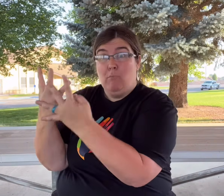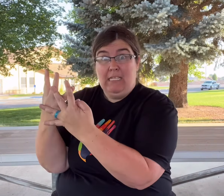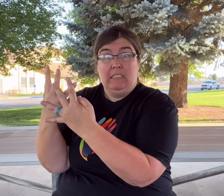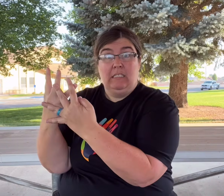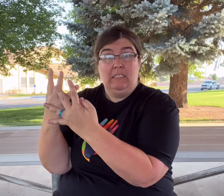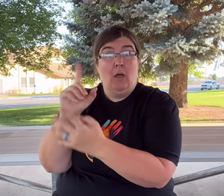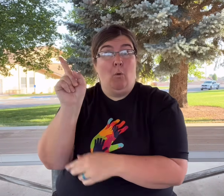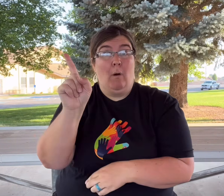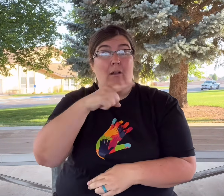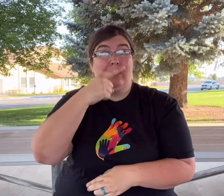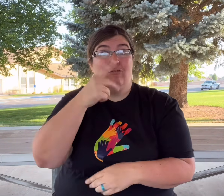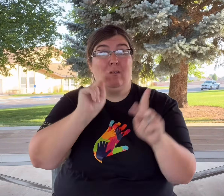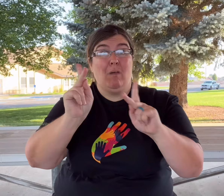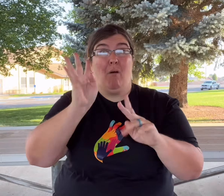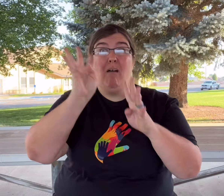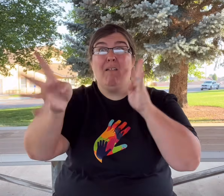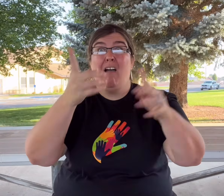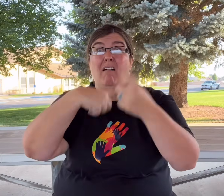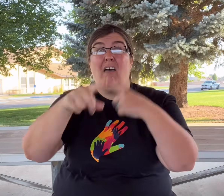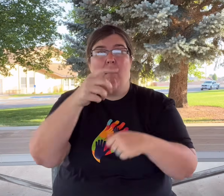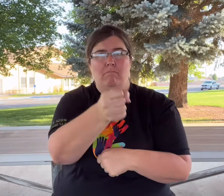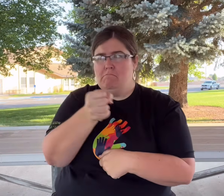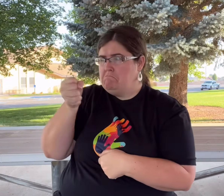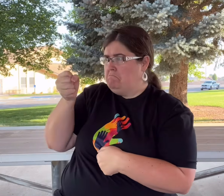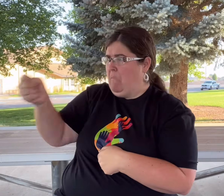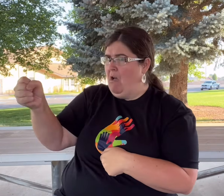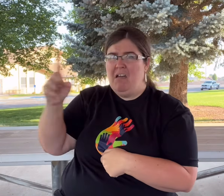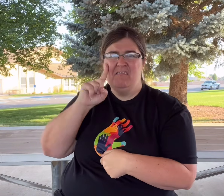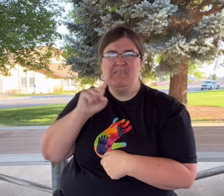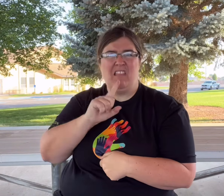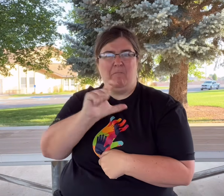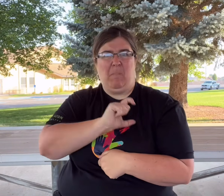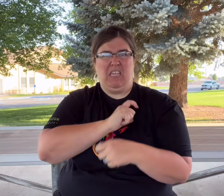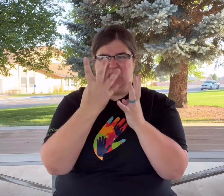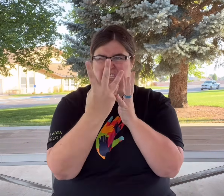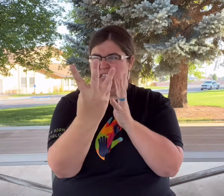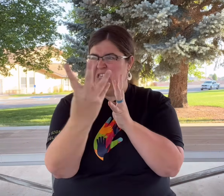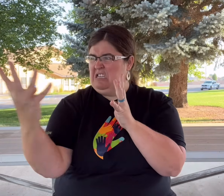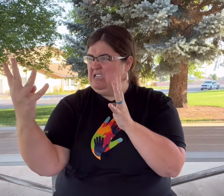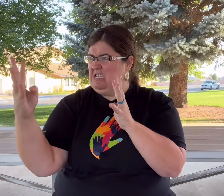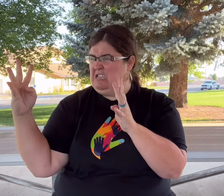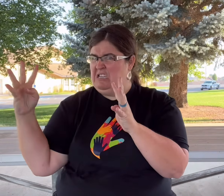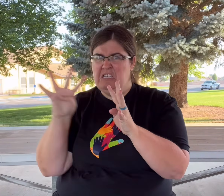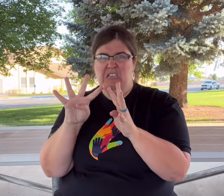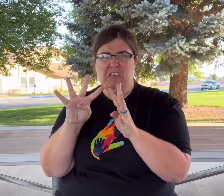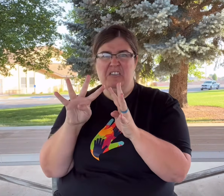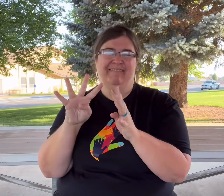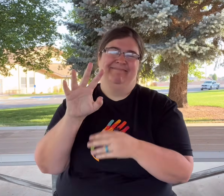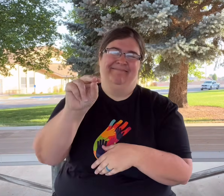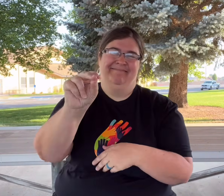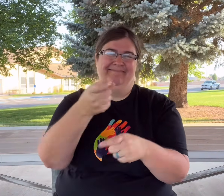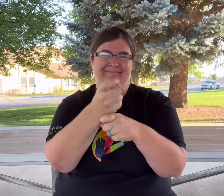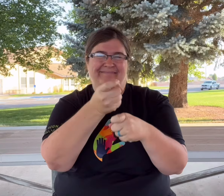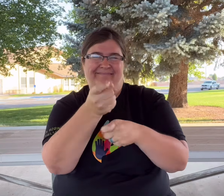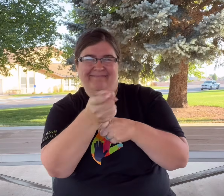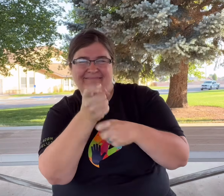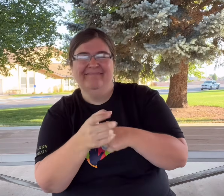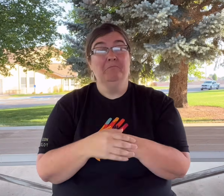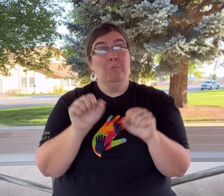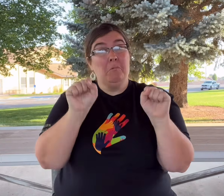a prison where they put hearing people who make up signs, and it's closely guarded by deaf policemen. Just kidding. No, you can